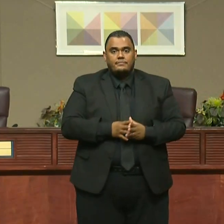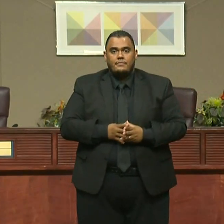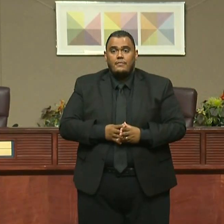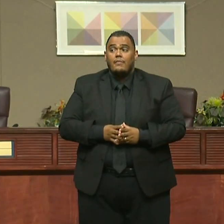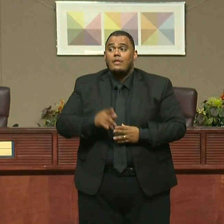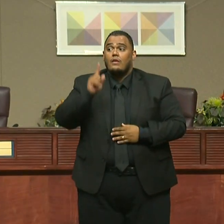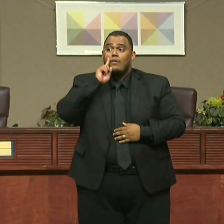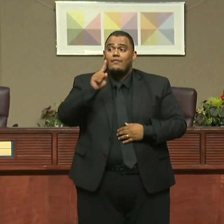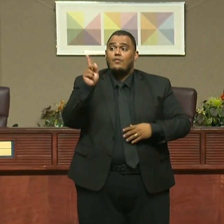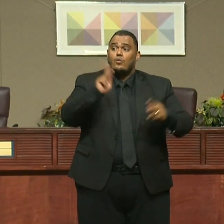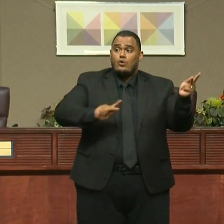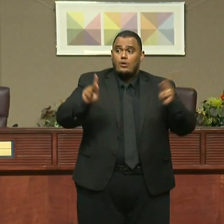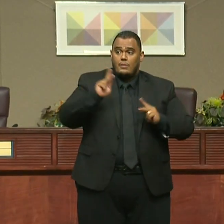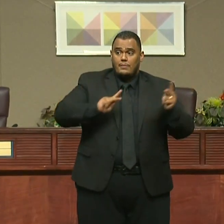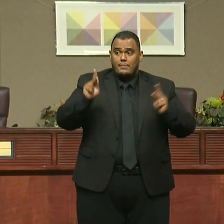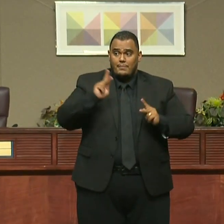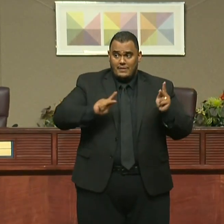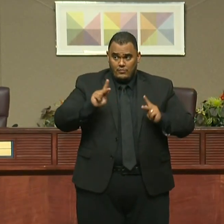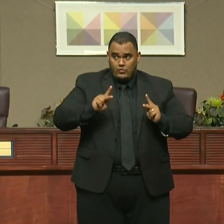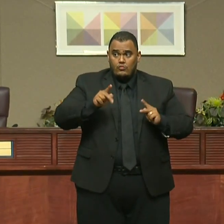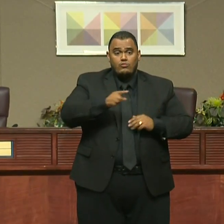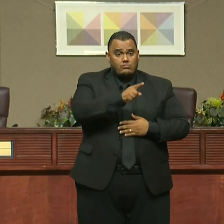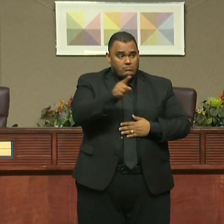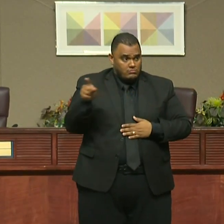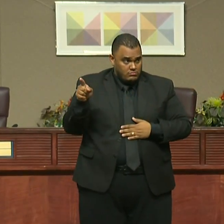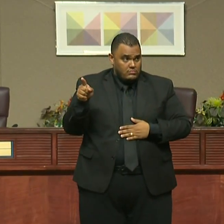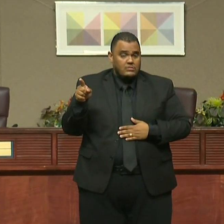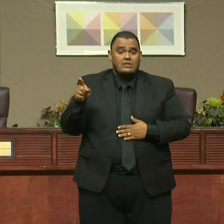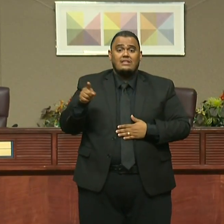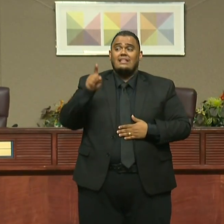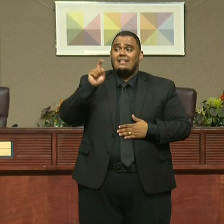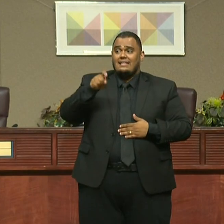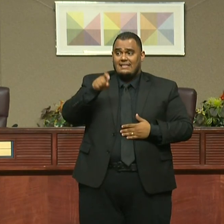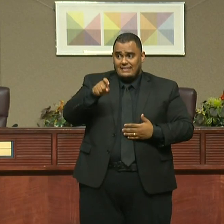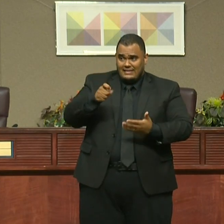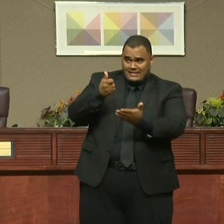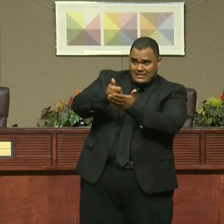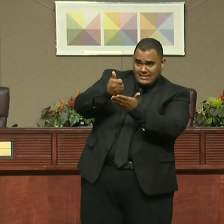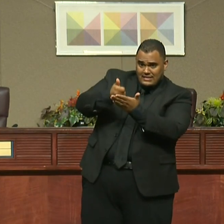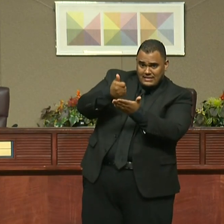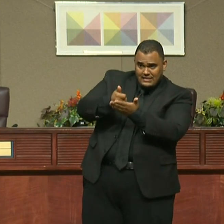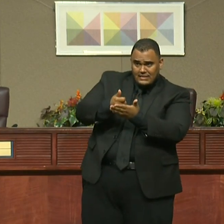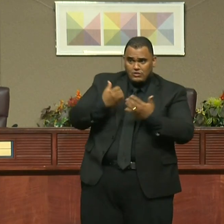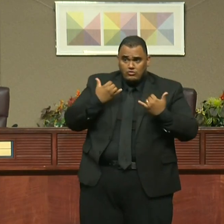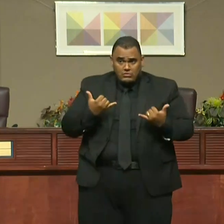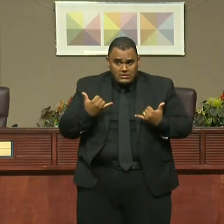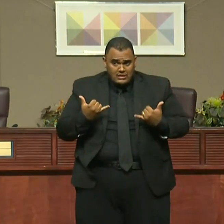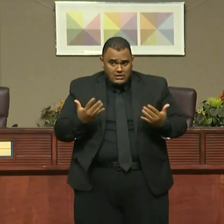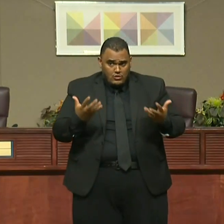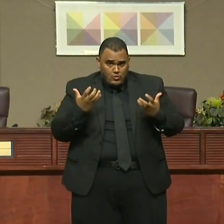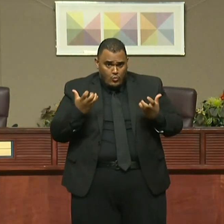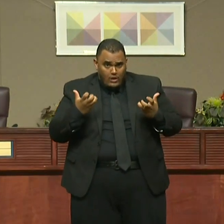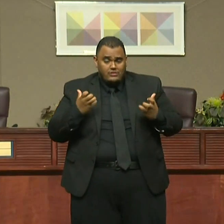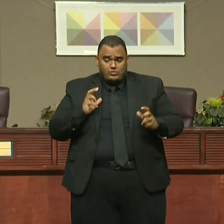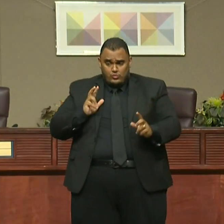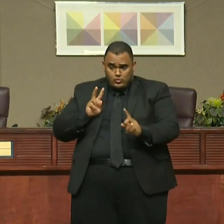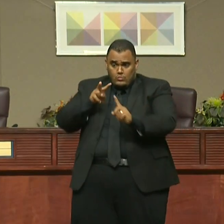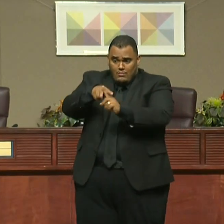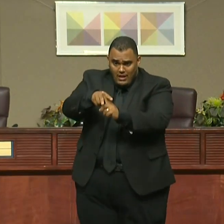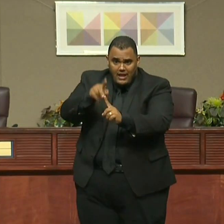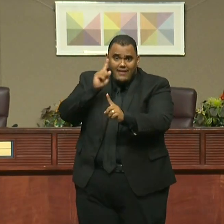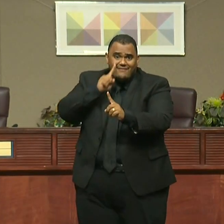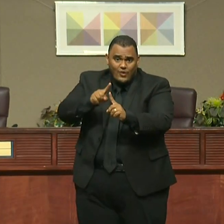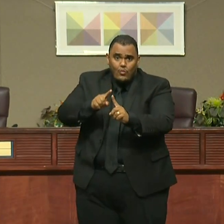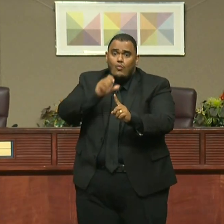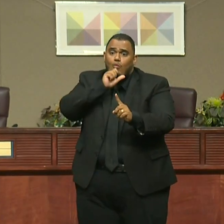need of assistance and are attempting to apply to the Orange Cares program, just say to